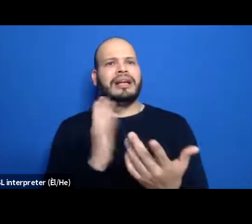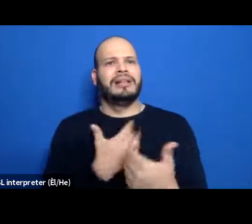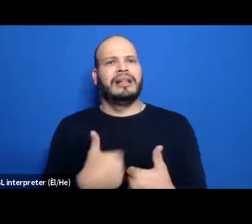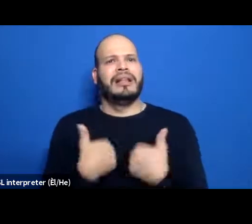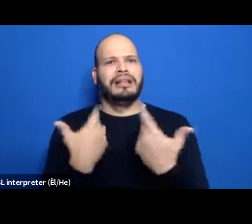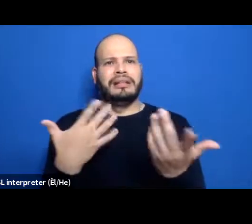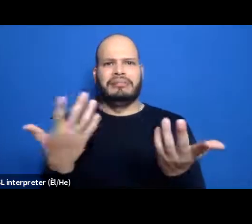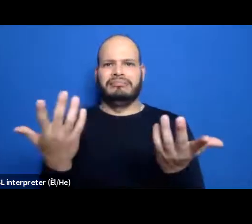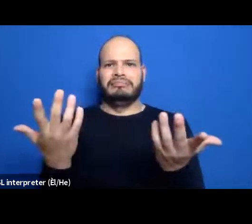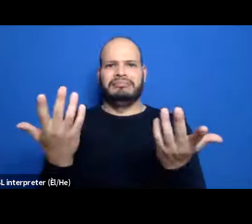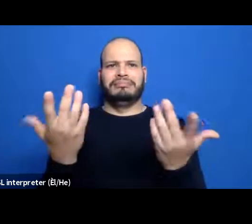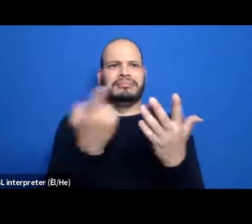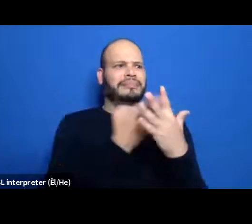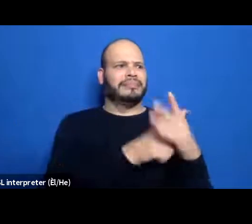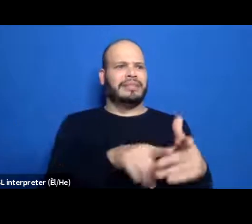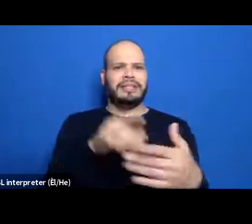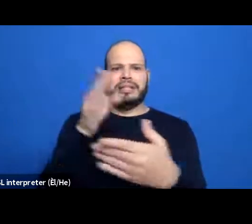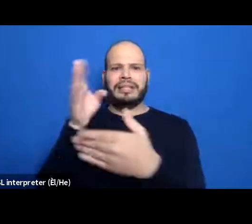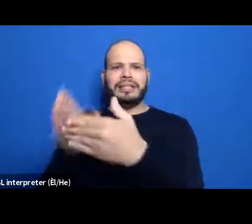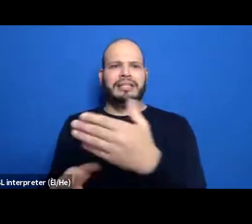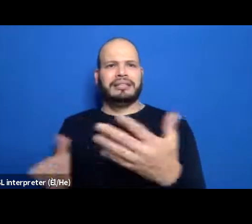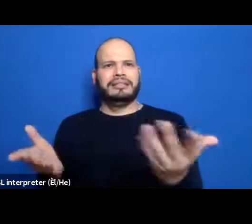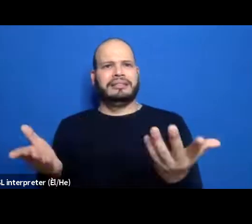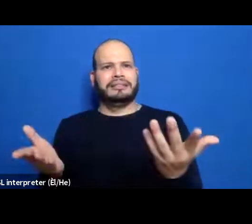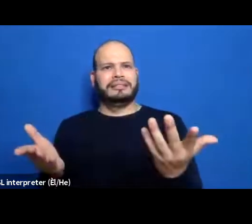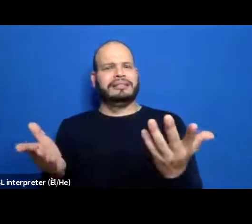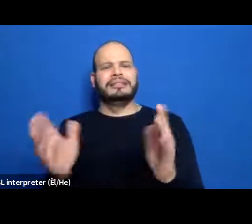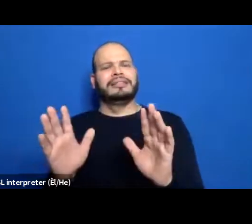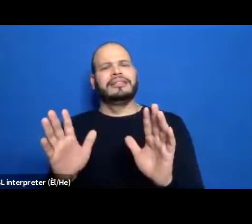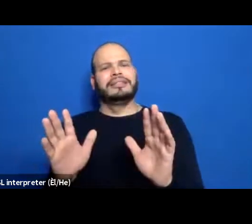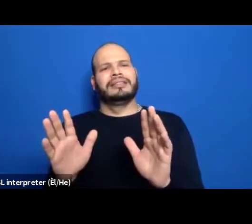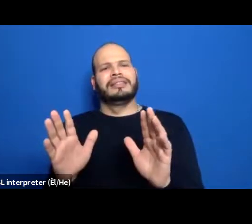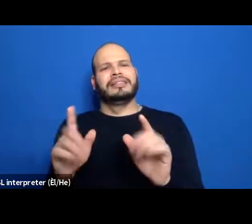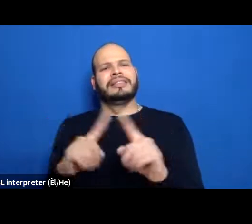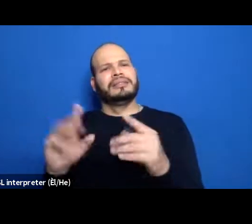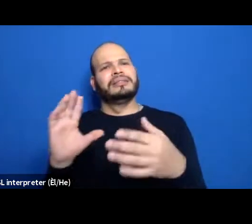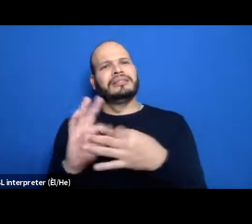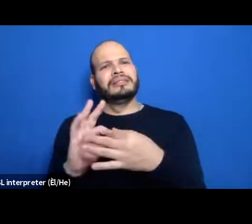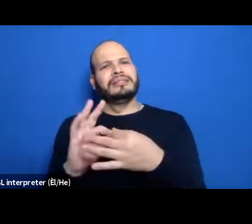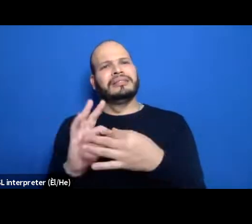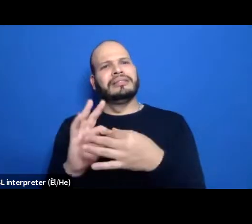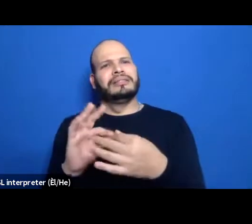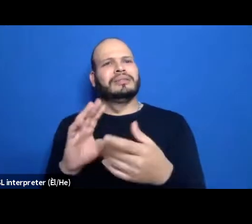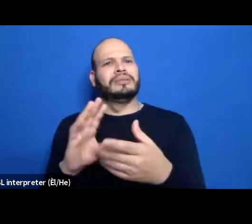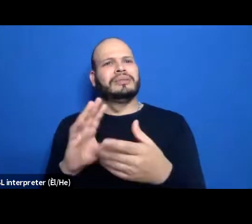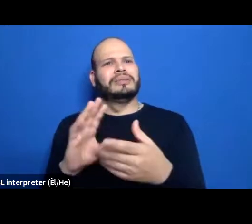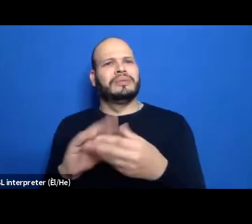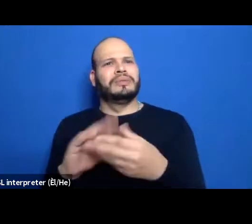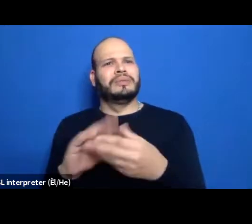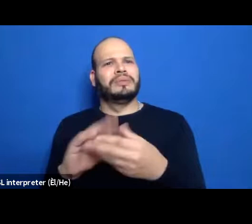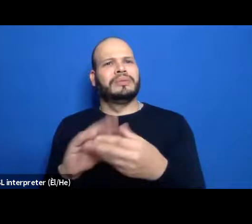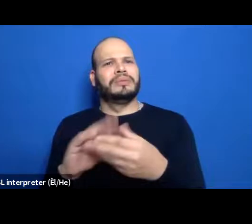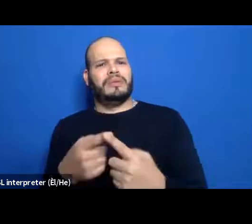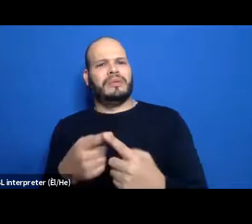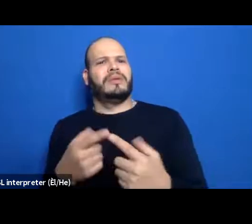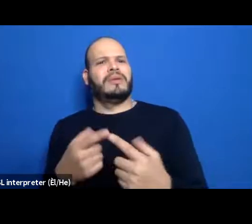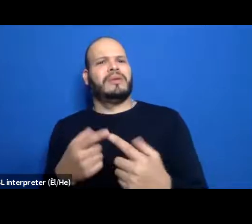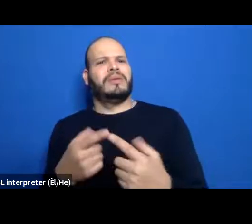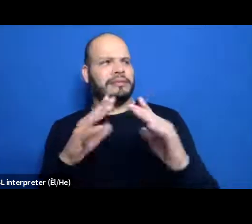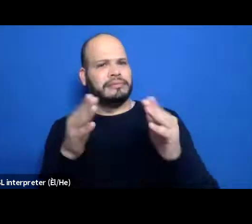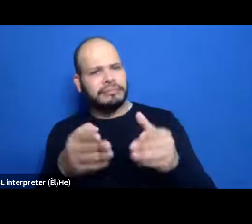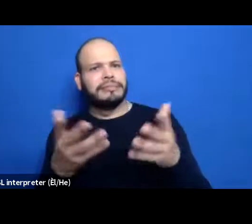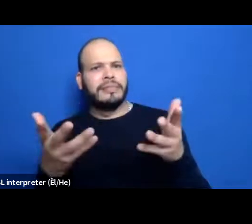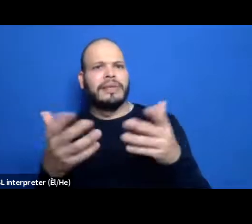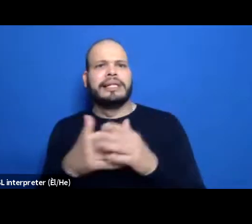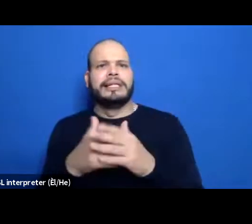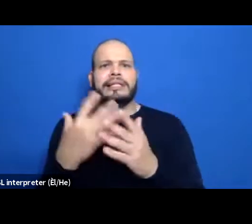we reconnect with our traditions, because relationship is defined so differently in indigenous cultures. And so when I am speaking to